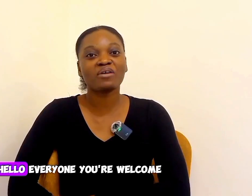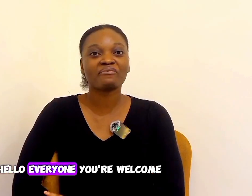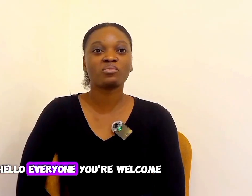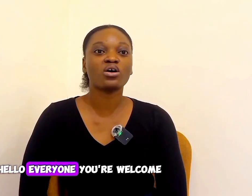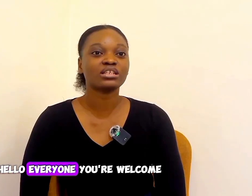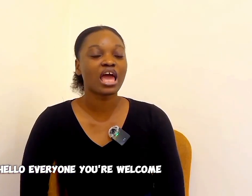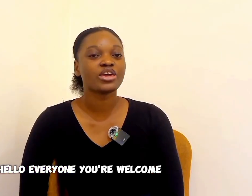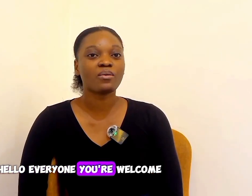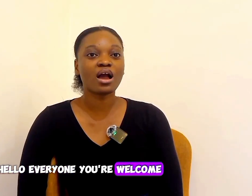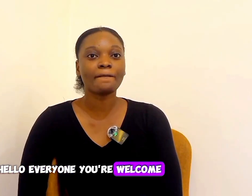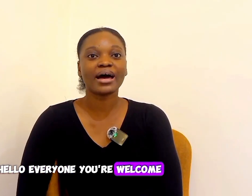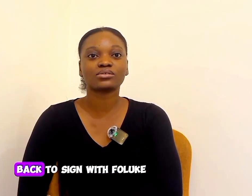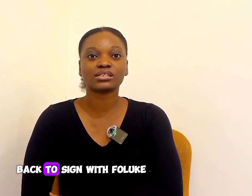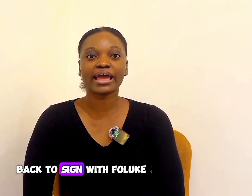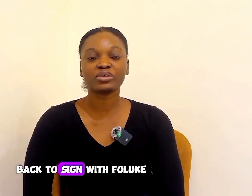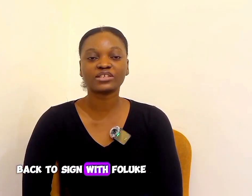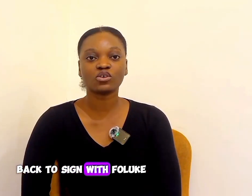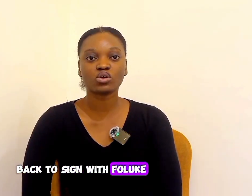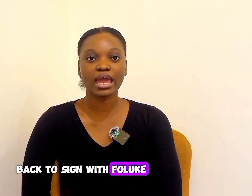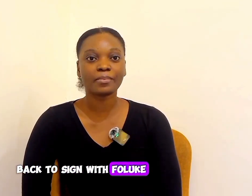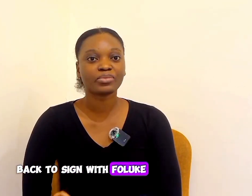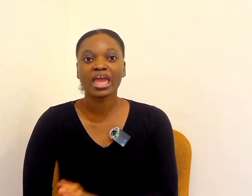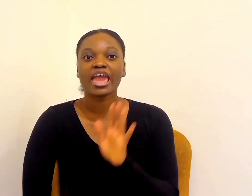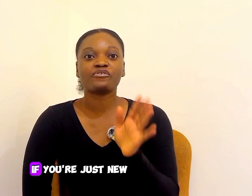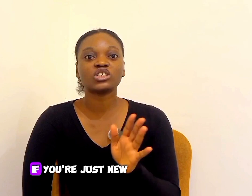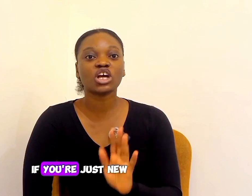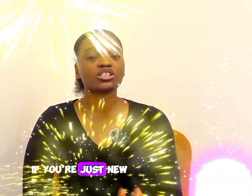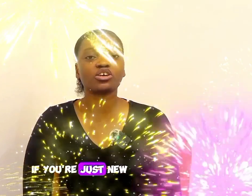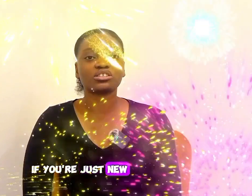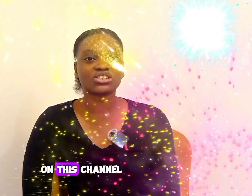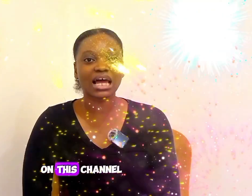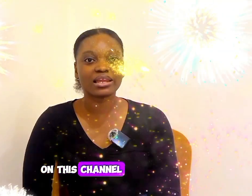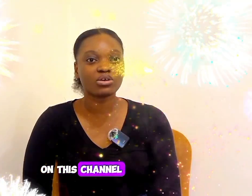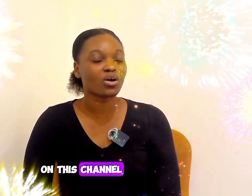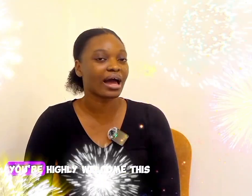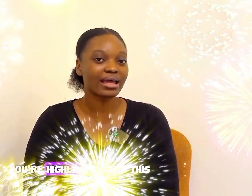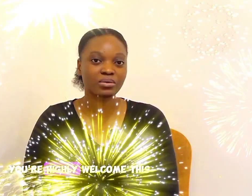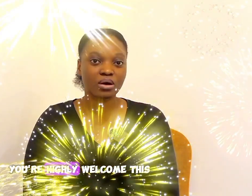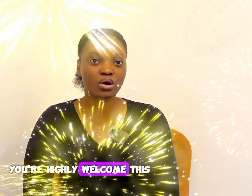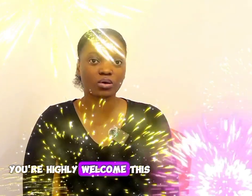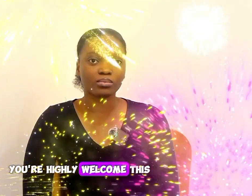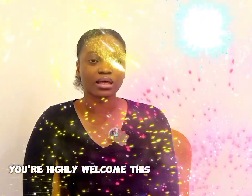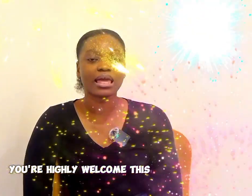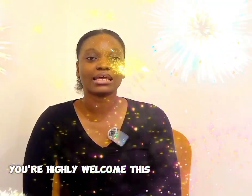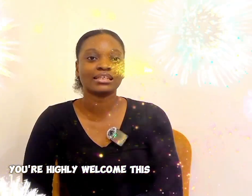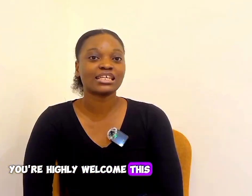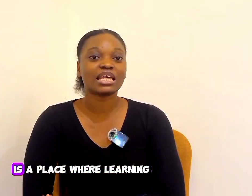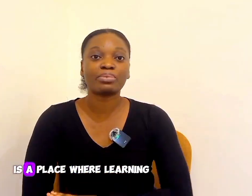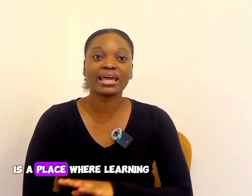Hello everyone, you're welcome back to Sign with Foluke. If you're just new on this channel, you're highly welcome. This is a place